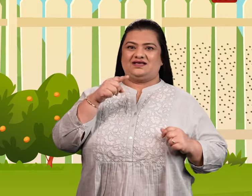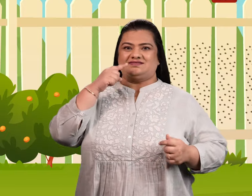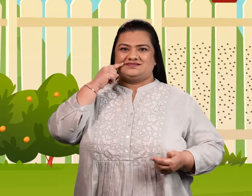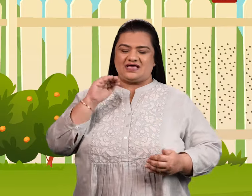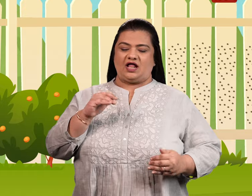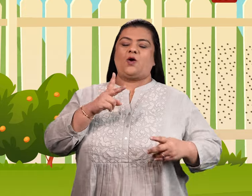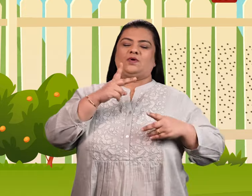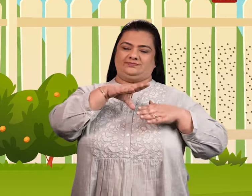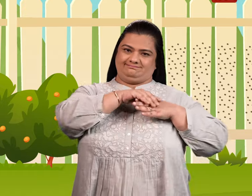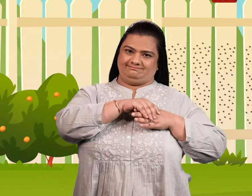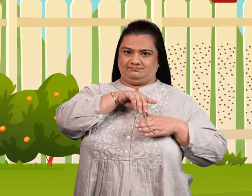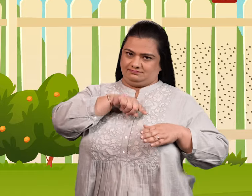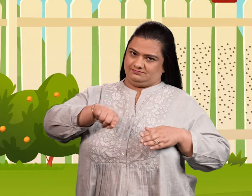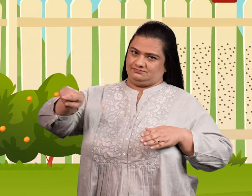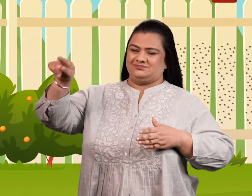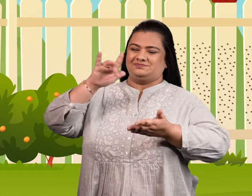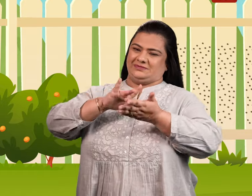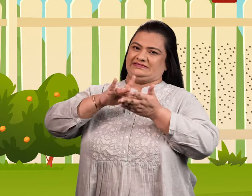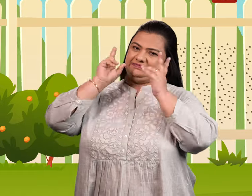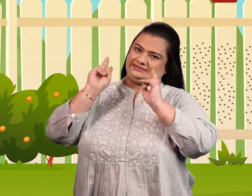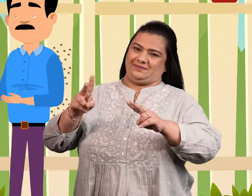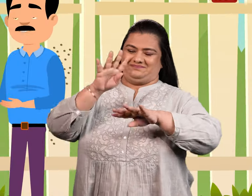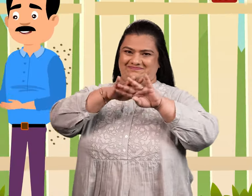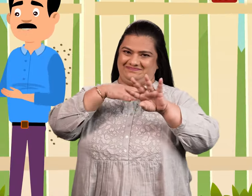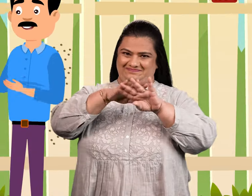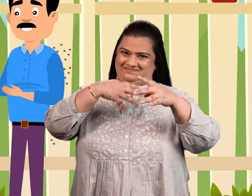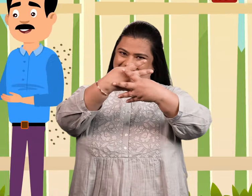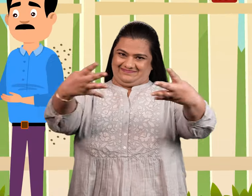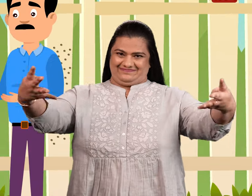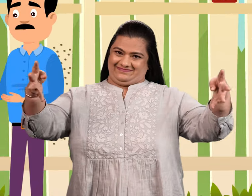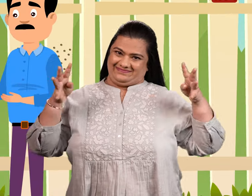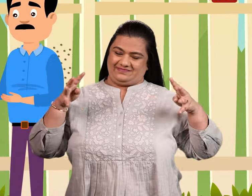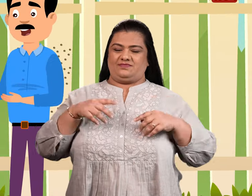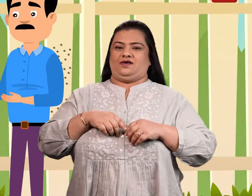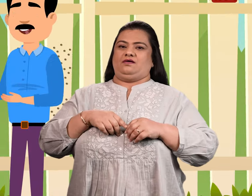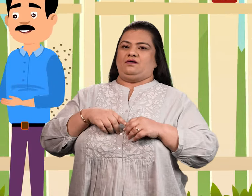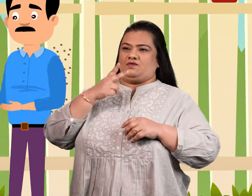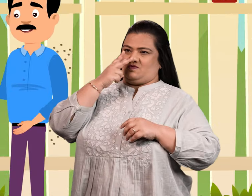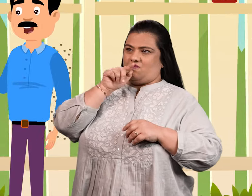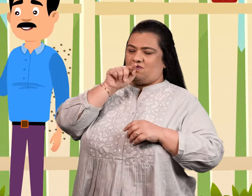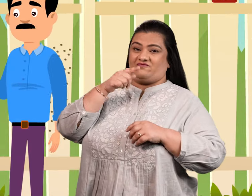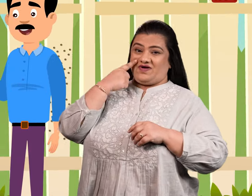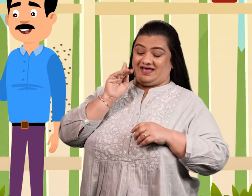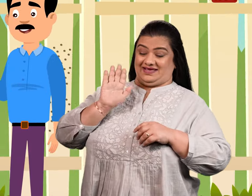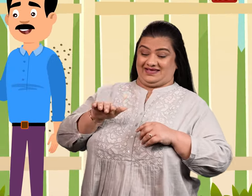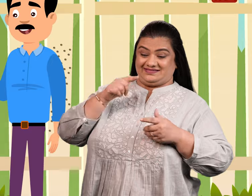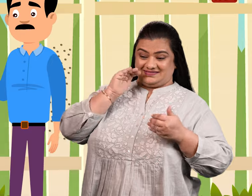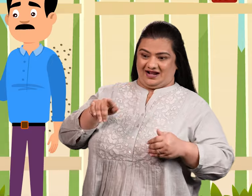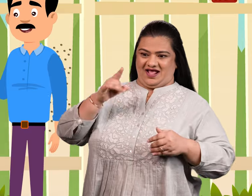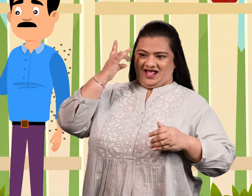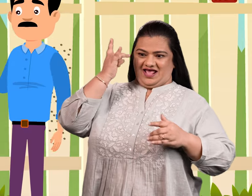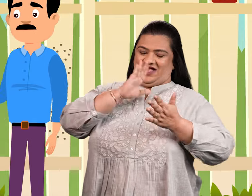The father took his son once again to the fence. He pointed to the fence and said,